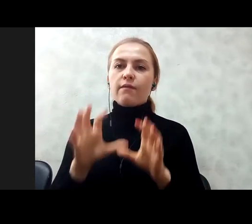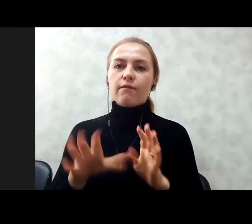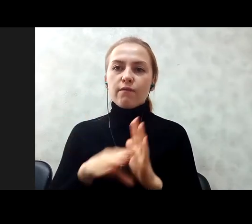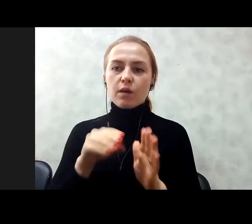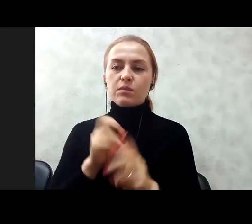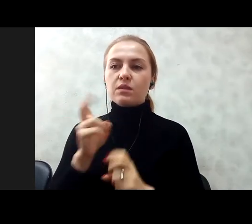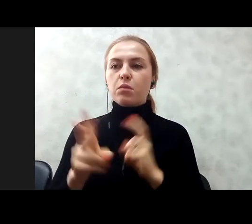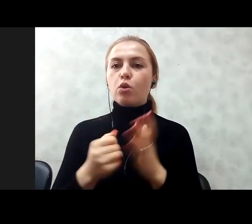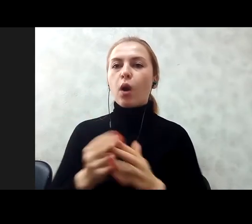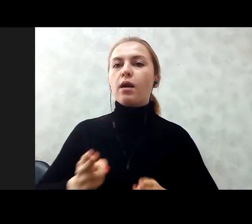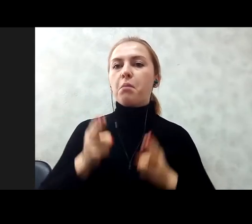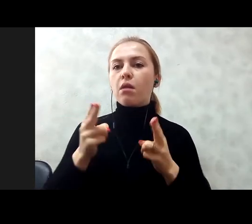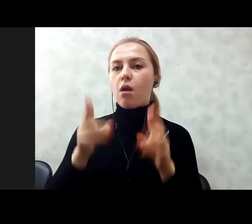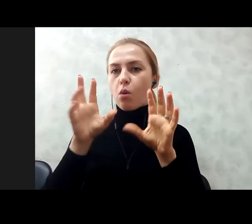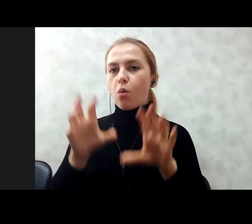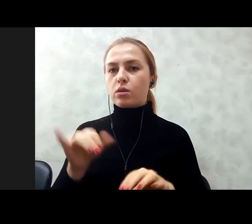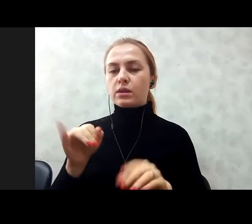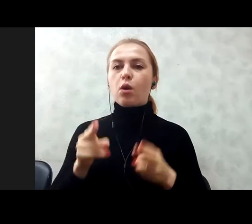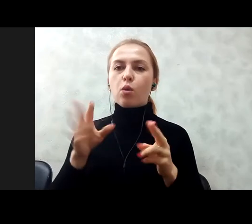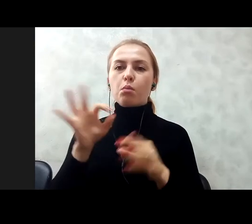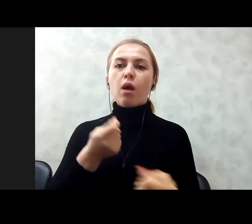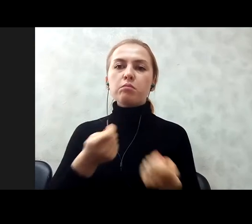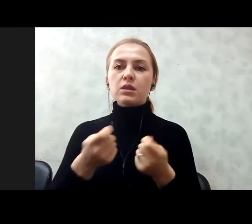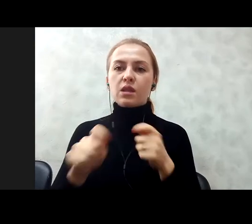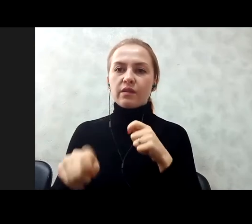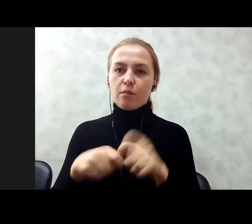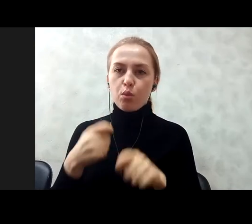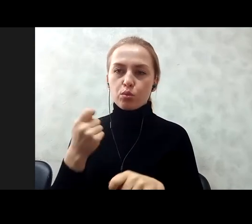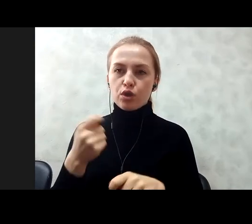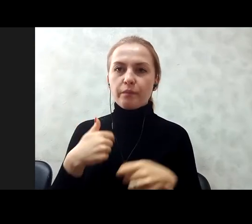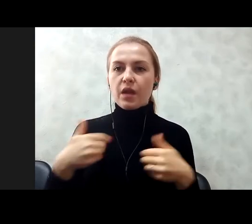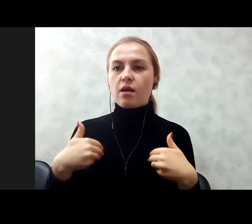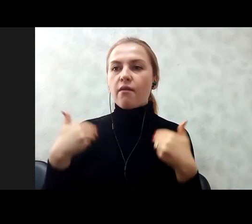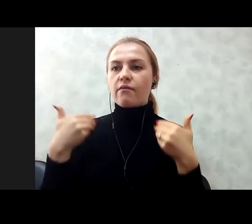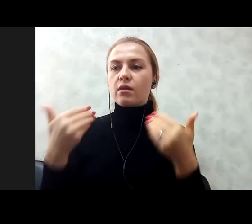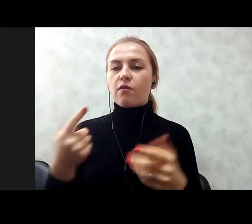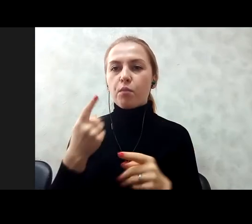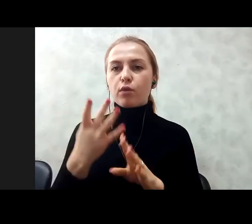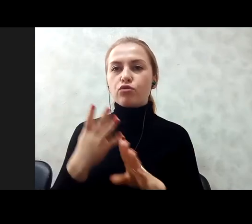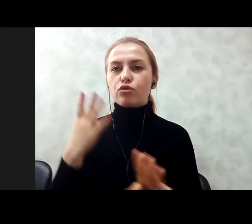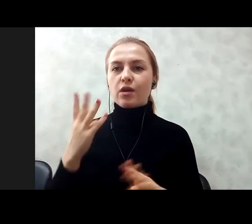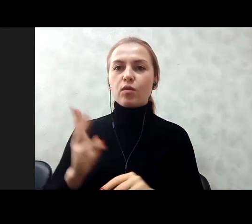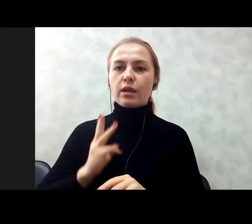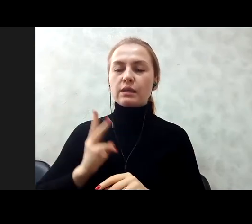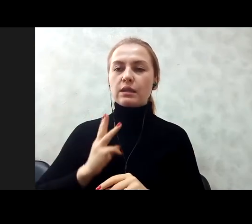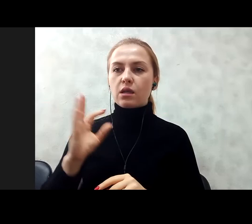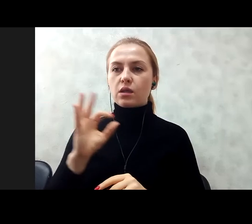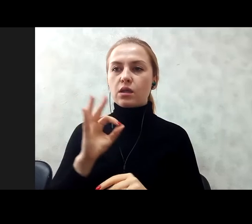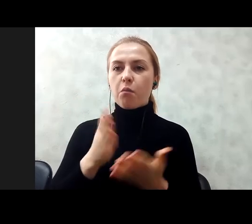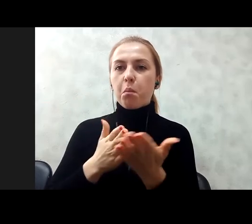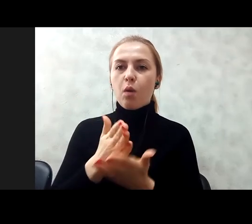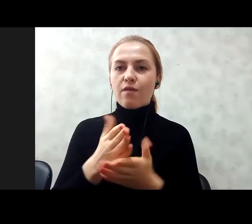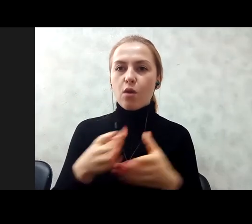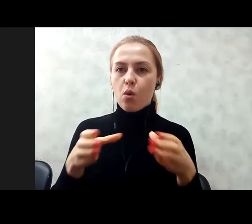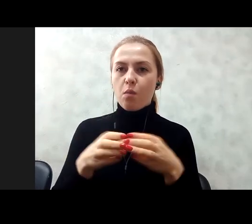the new legislation, amendments to the administrative misdemeanors code and some other